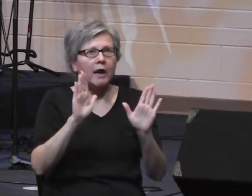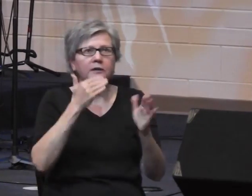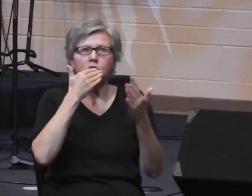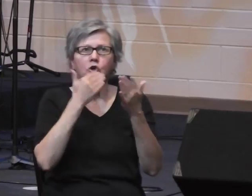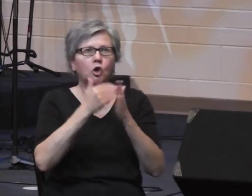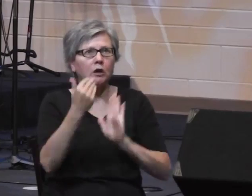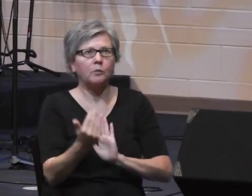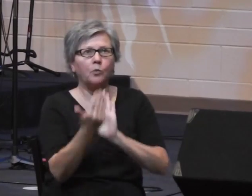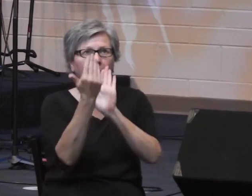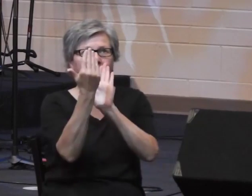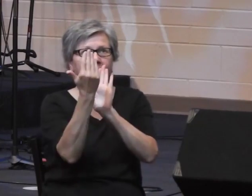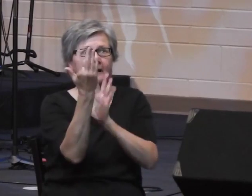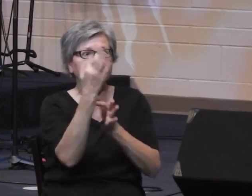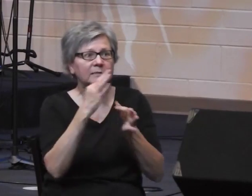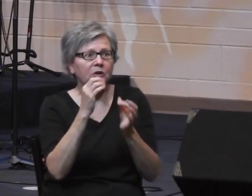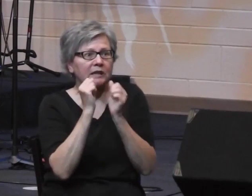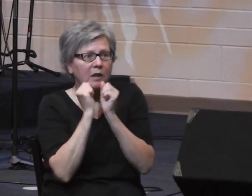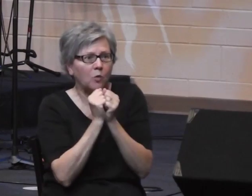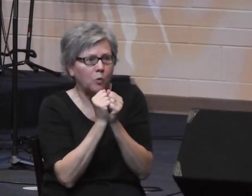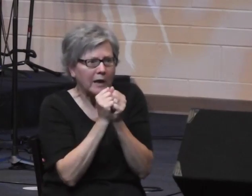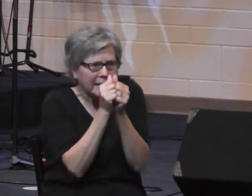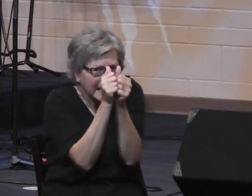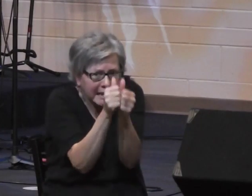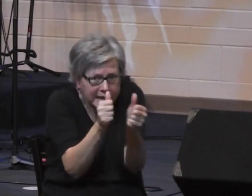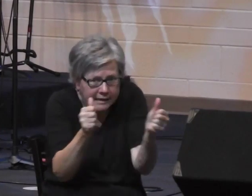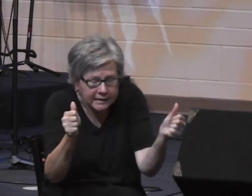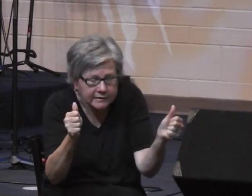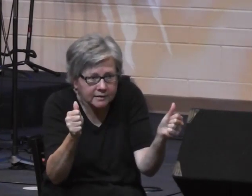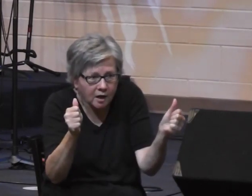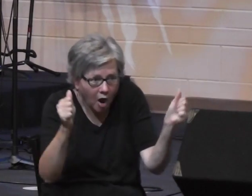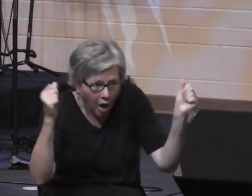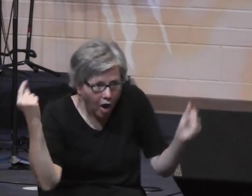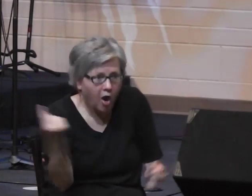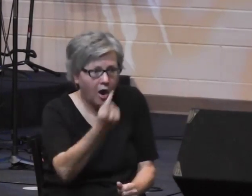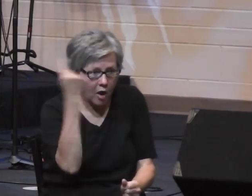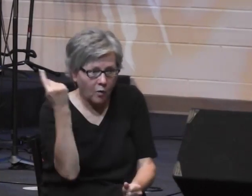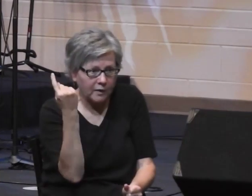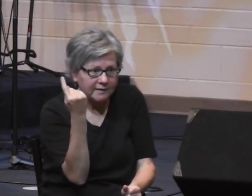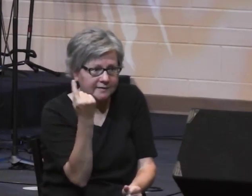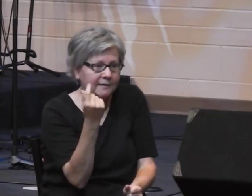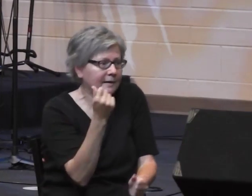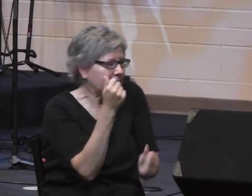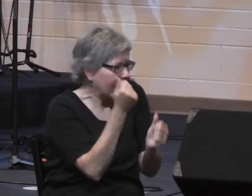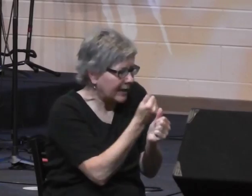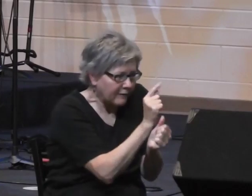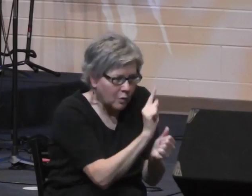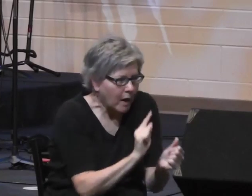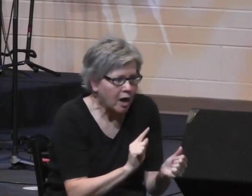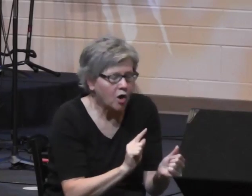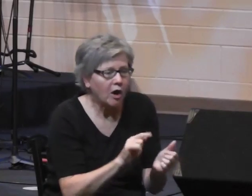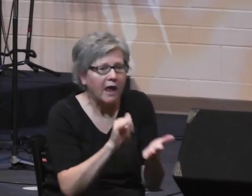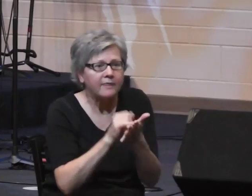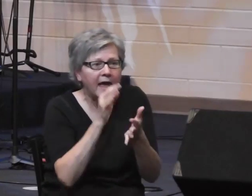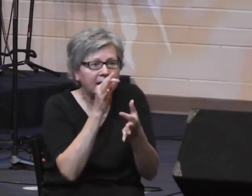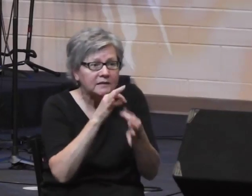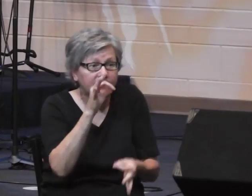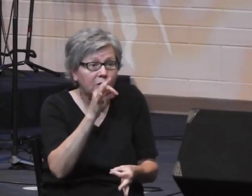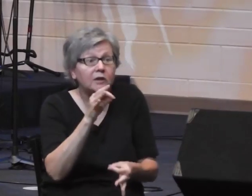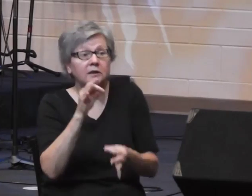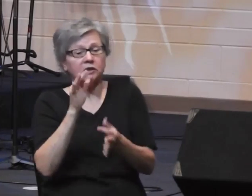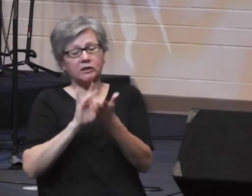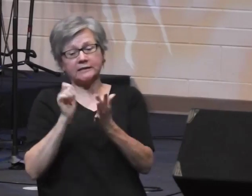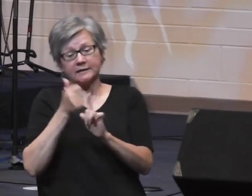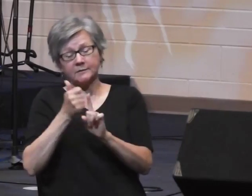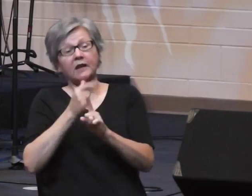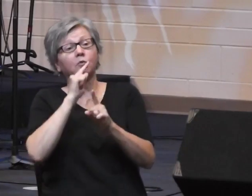presence is spiritually with everybody at all times and in all places, and that Spirit, Jesus promises, will be with